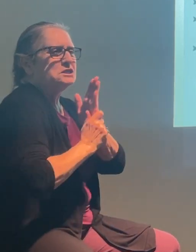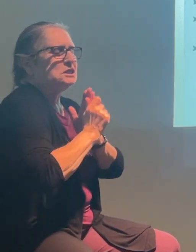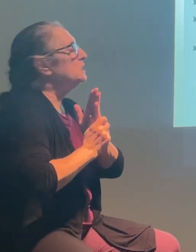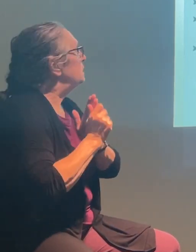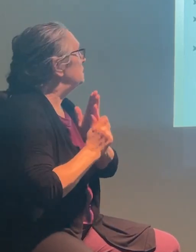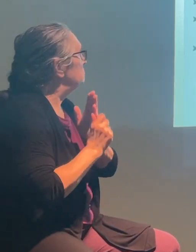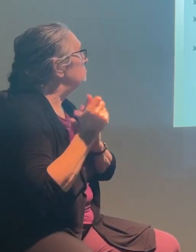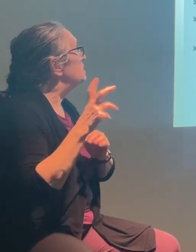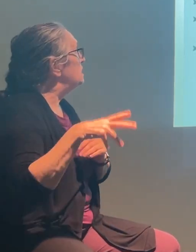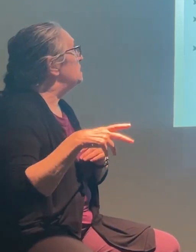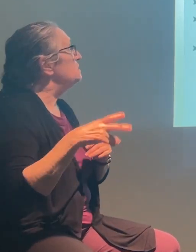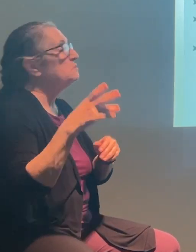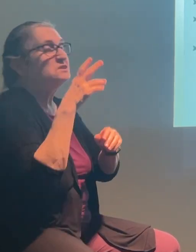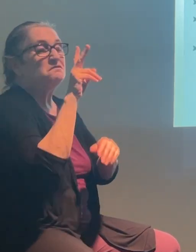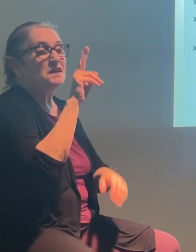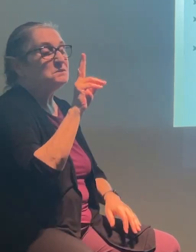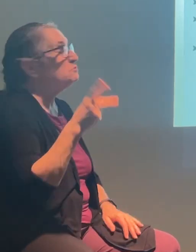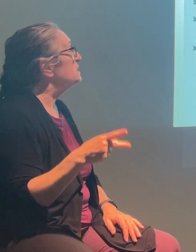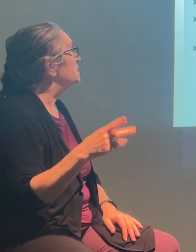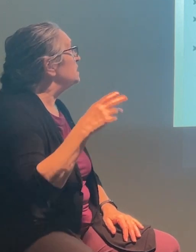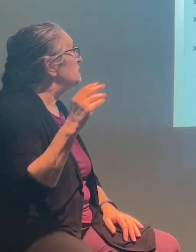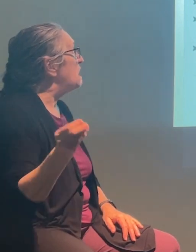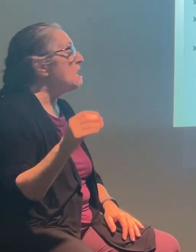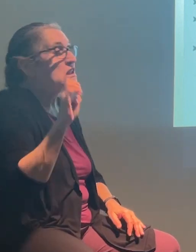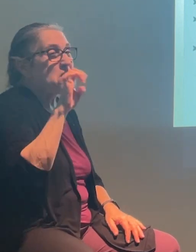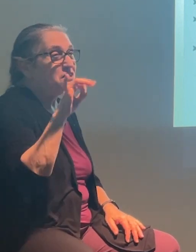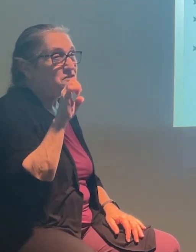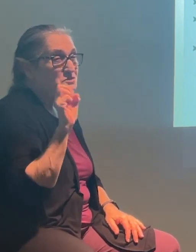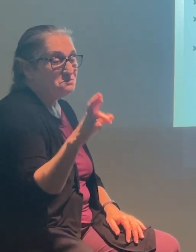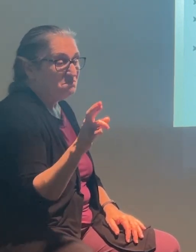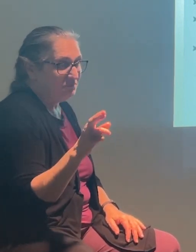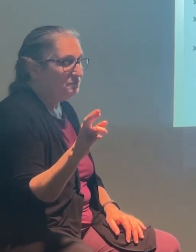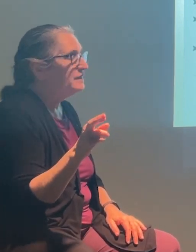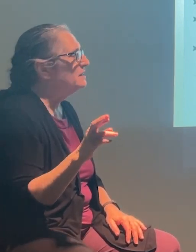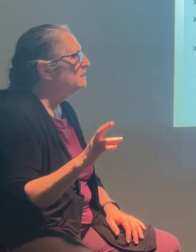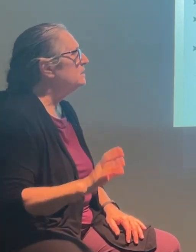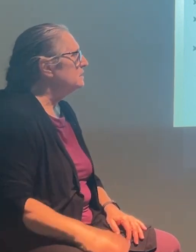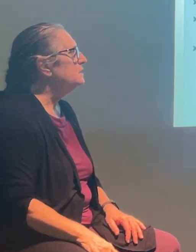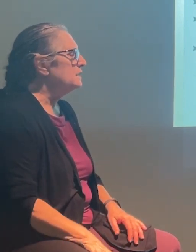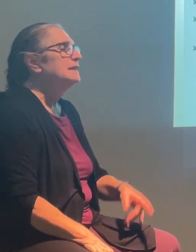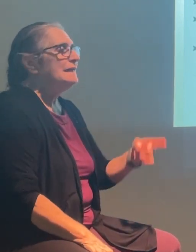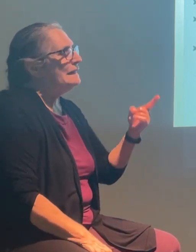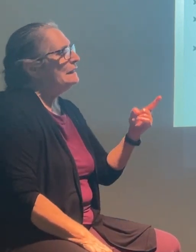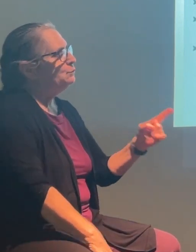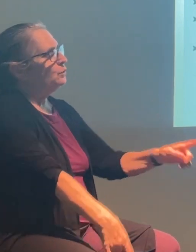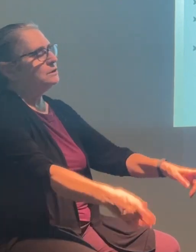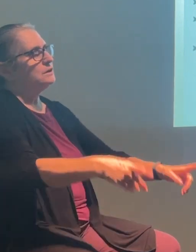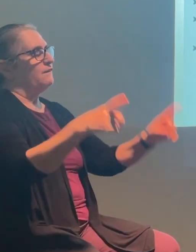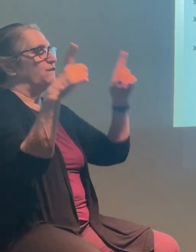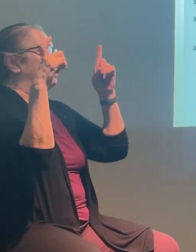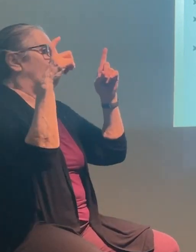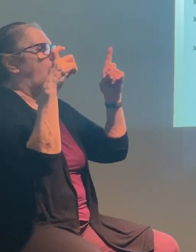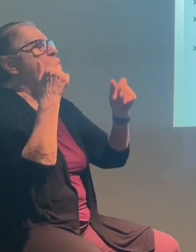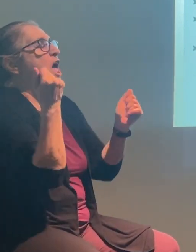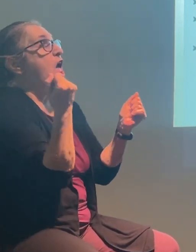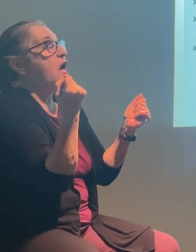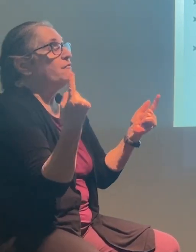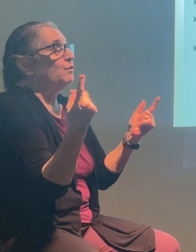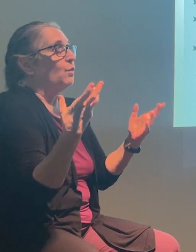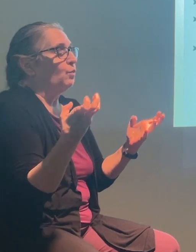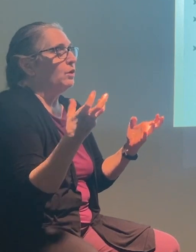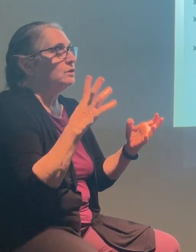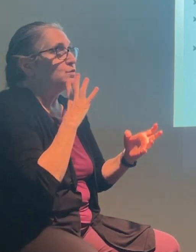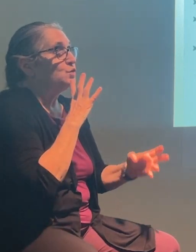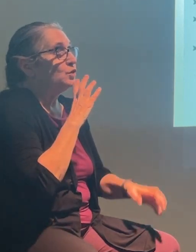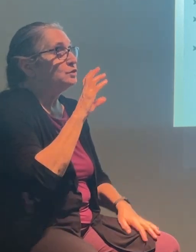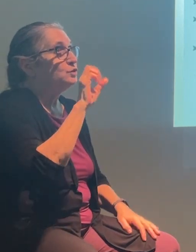US or New York, you know, depending on how you want to see it. So Stieglitz was the photographer that everybody wanted to talk to. He had